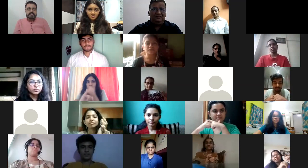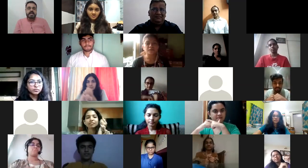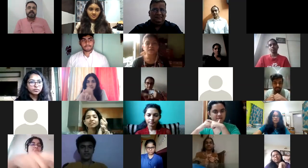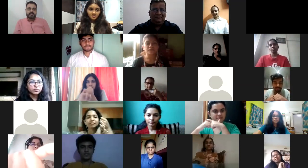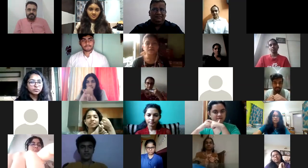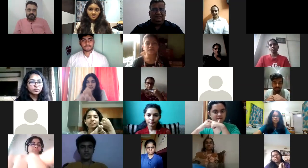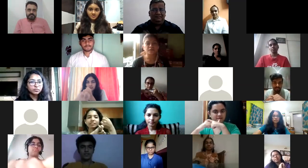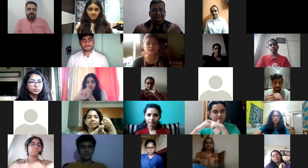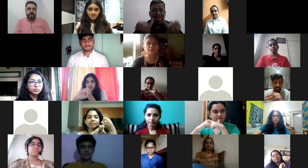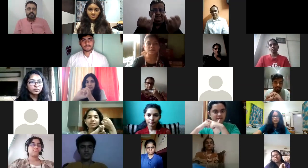Sunday. You can look at Gopal.